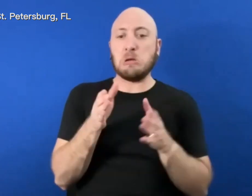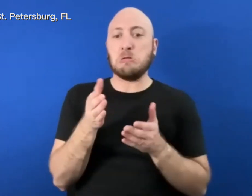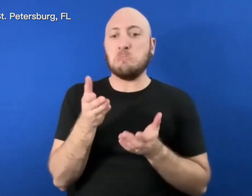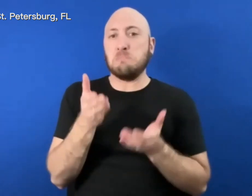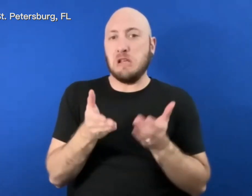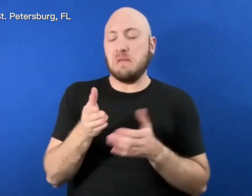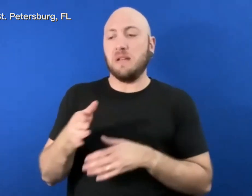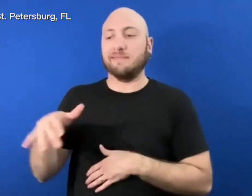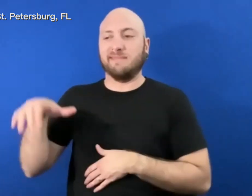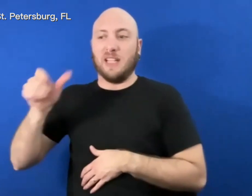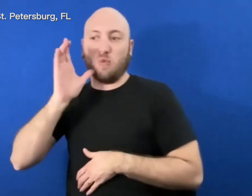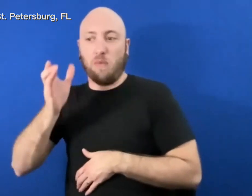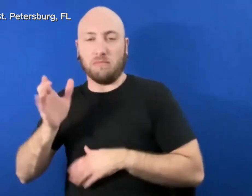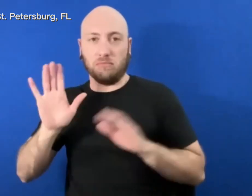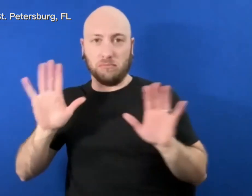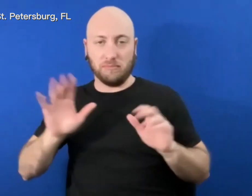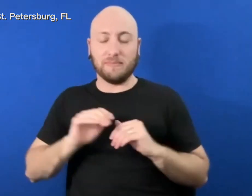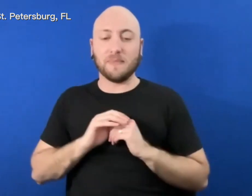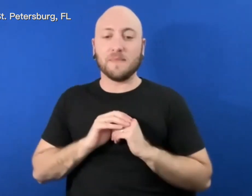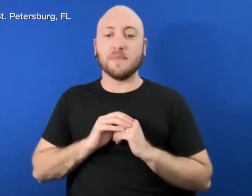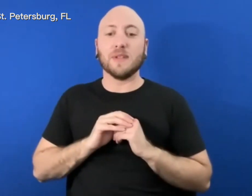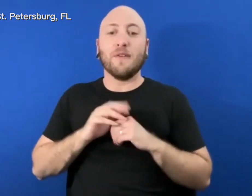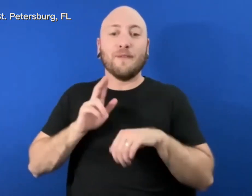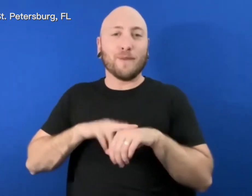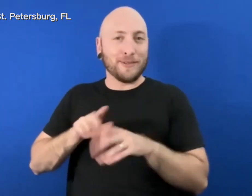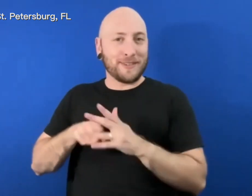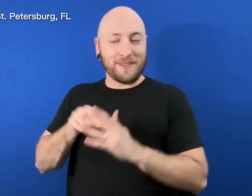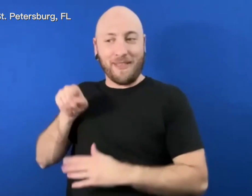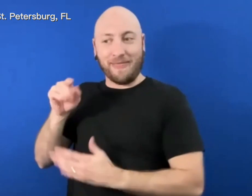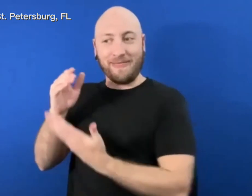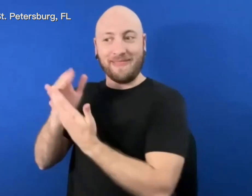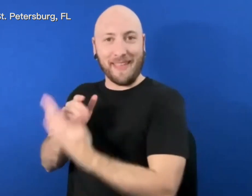it was crazy. Like I started with the list of the amends I might do, and